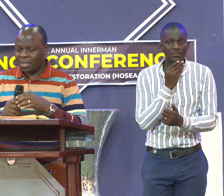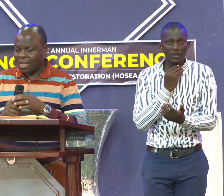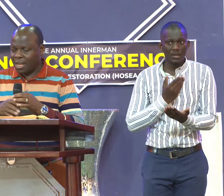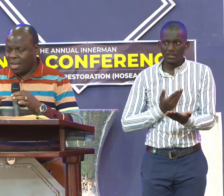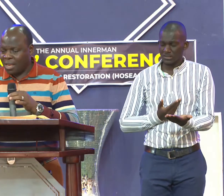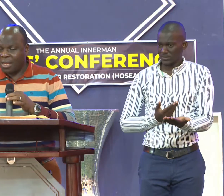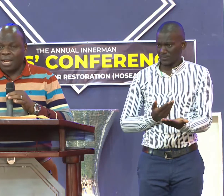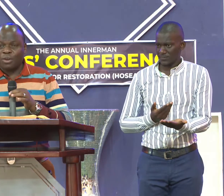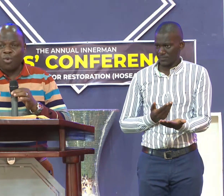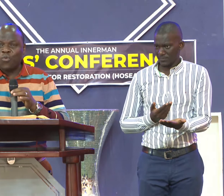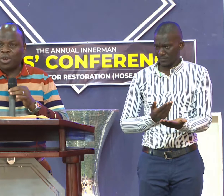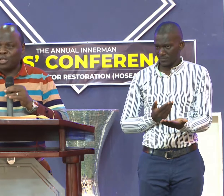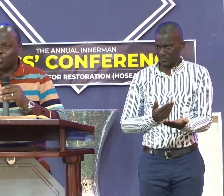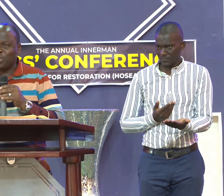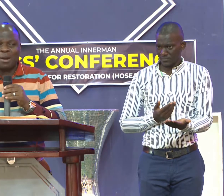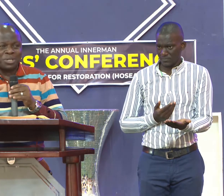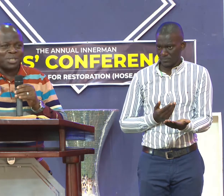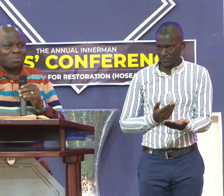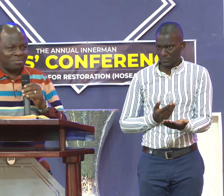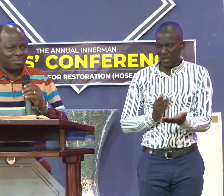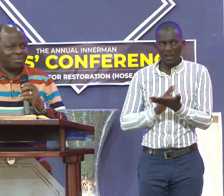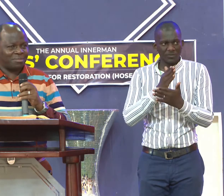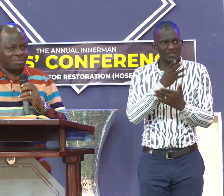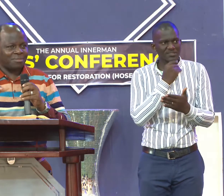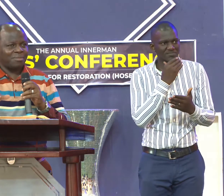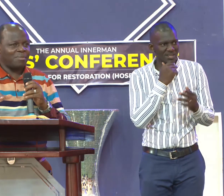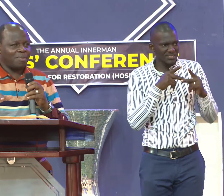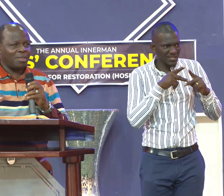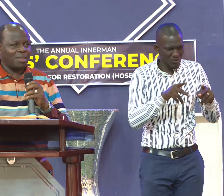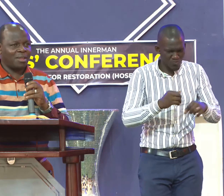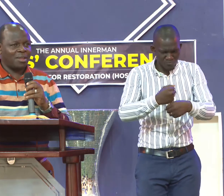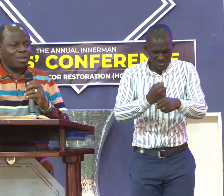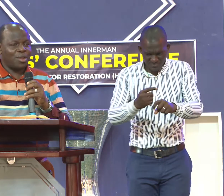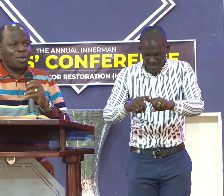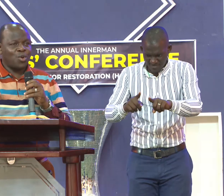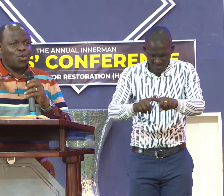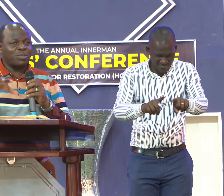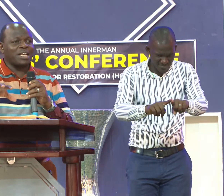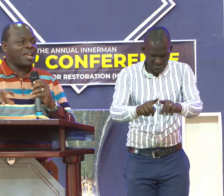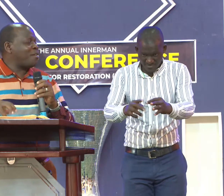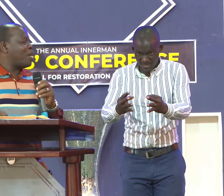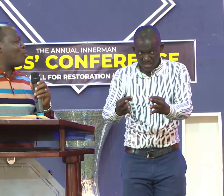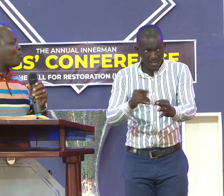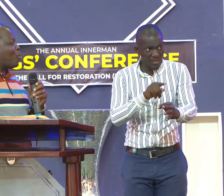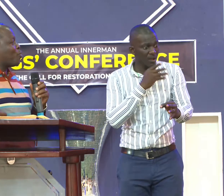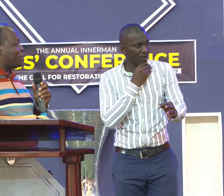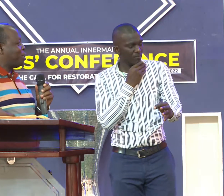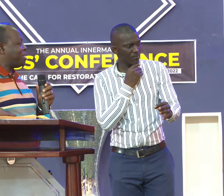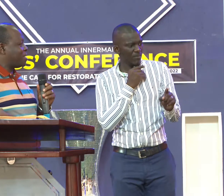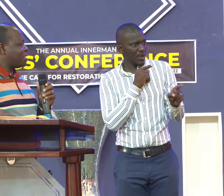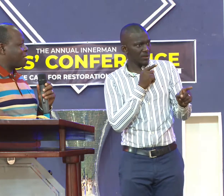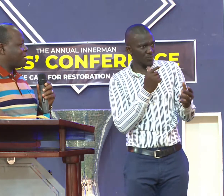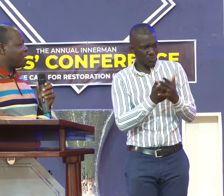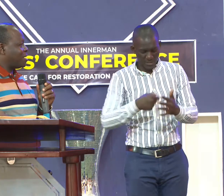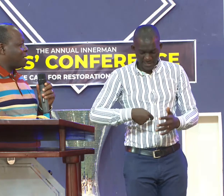with man. N'atandika okufuuka ensulo ya buli kimu. And then man became the springs of everything. Omusajja yavaamu